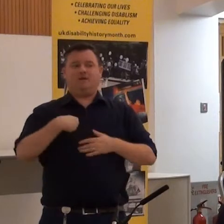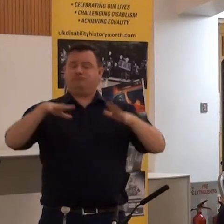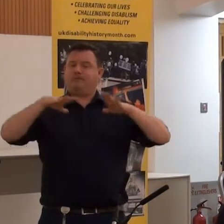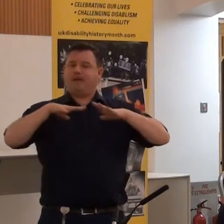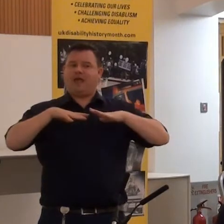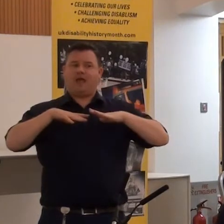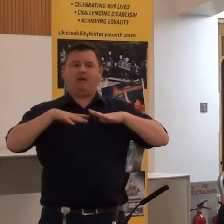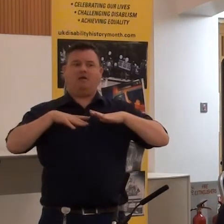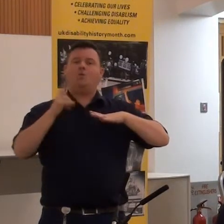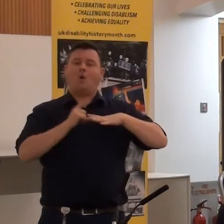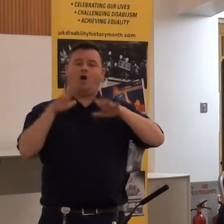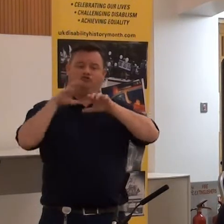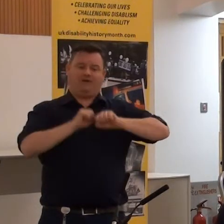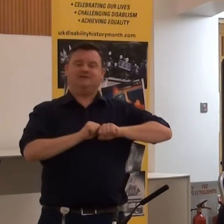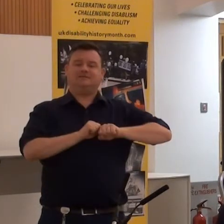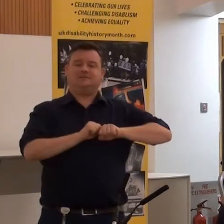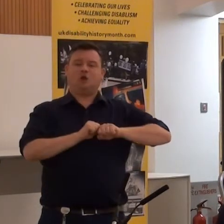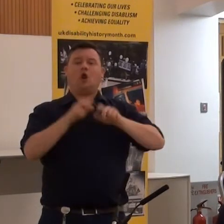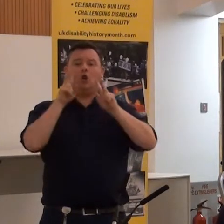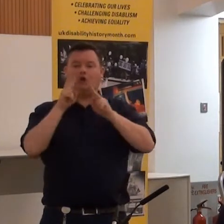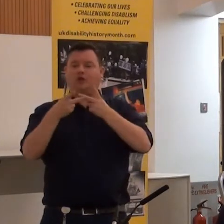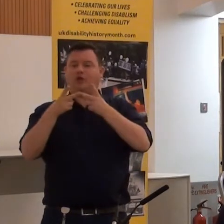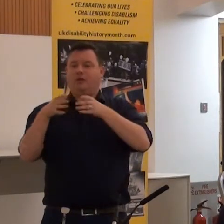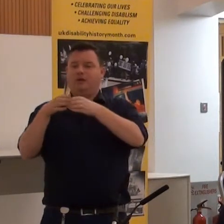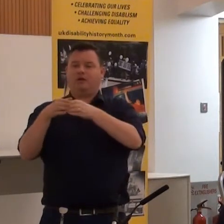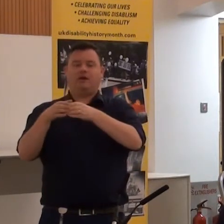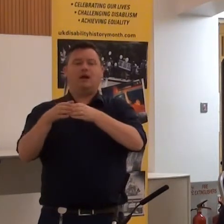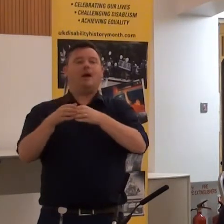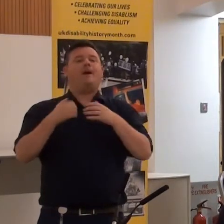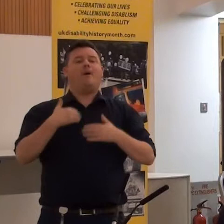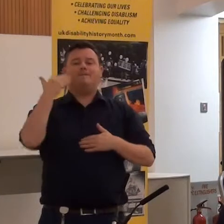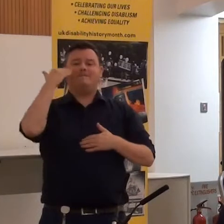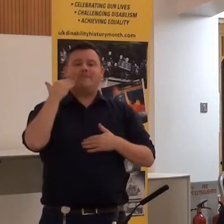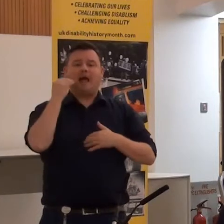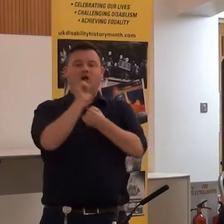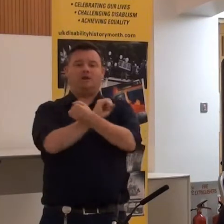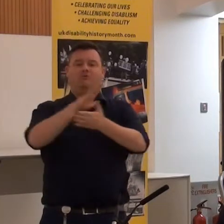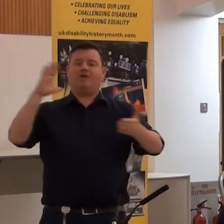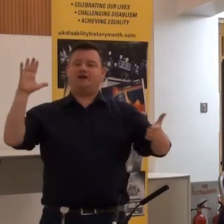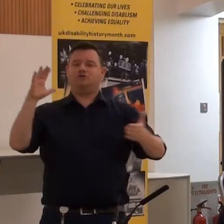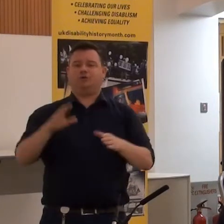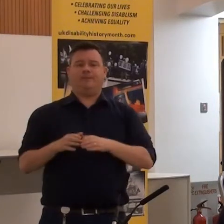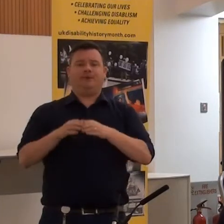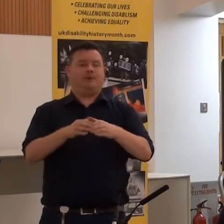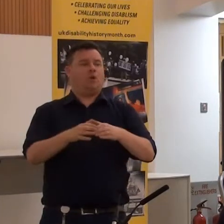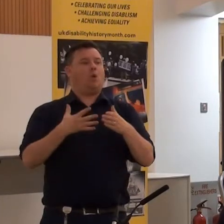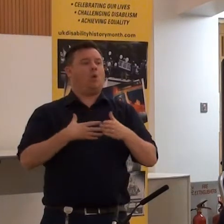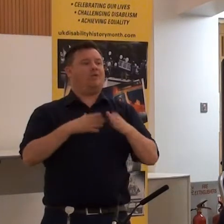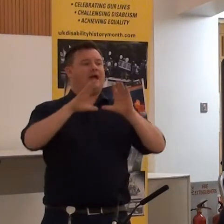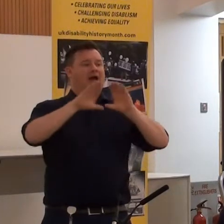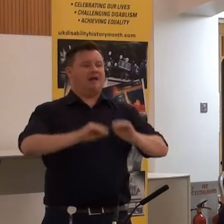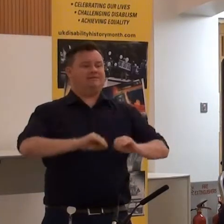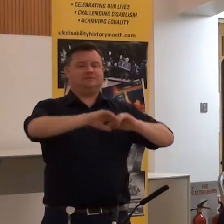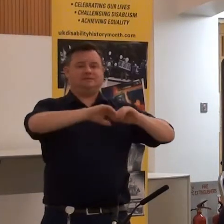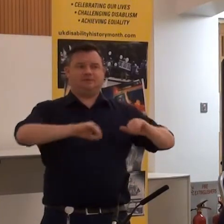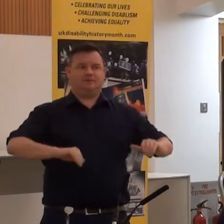to get arrested, because, you know, look at the other movements, look at the Black Liberation movements, look at the South African anti-apartheid movement, you know,